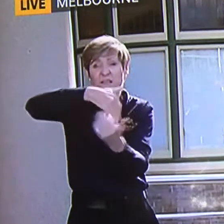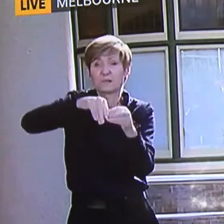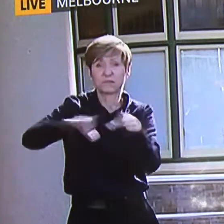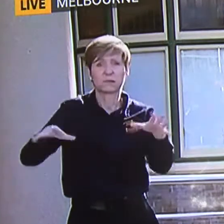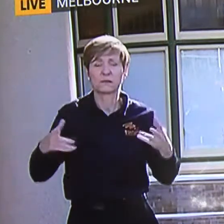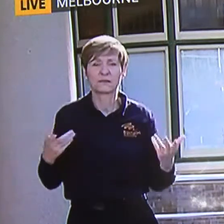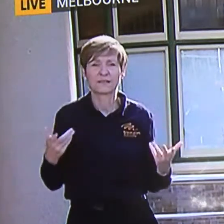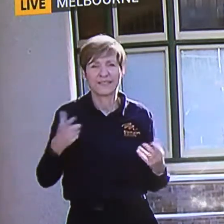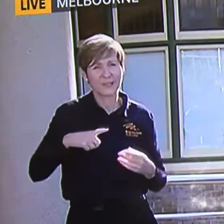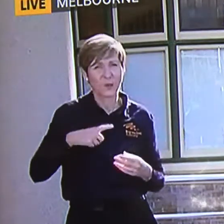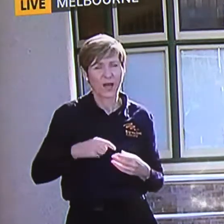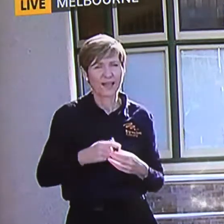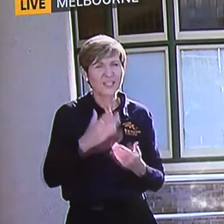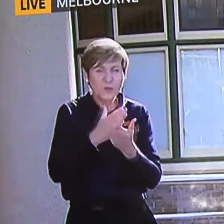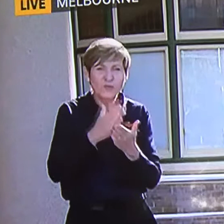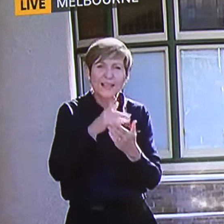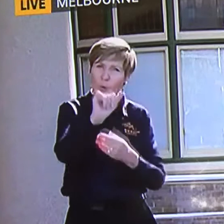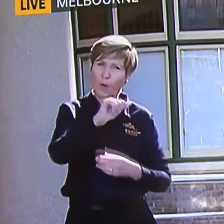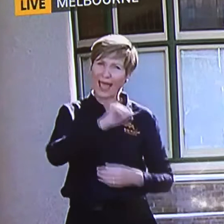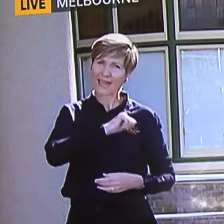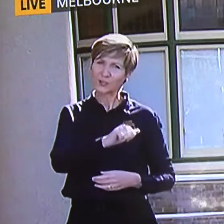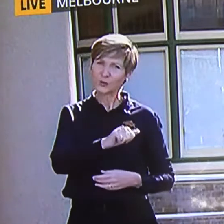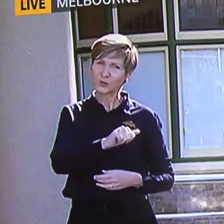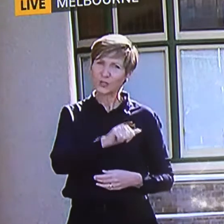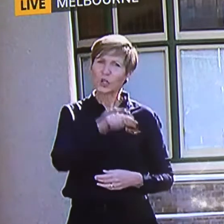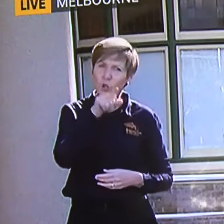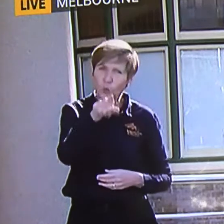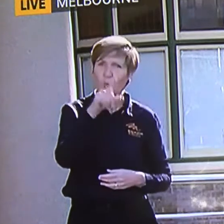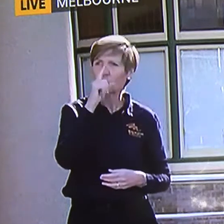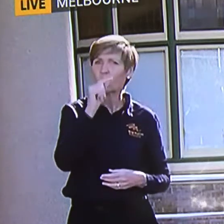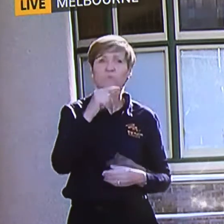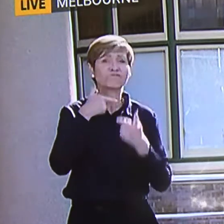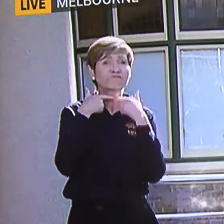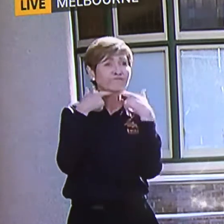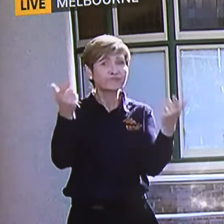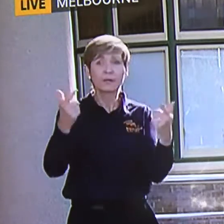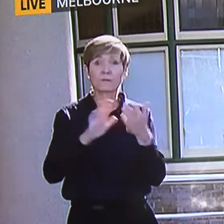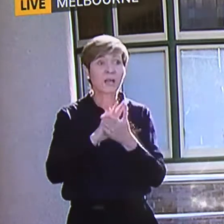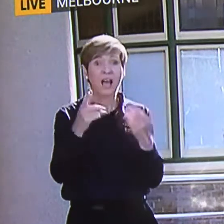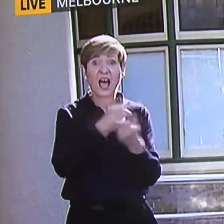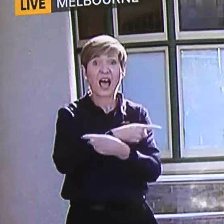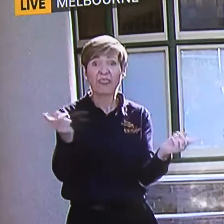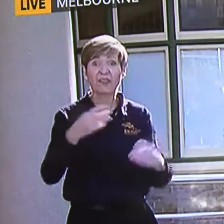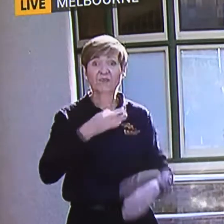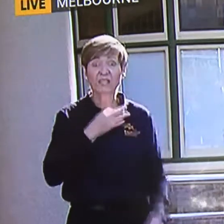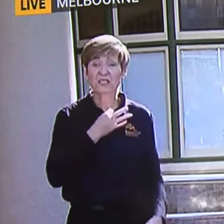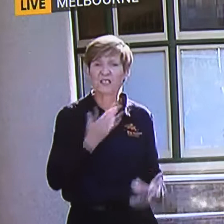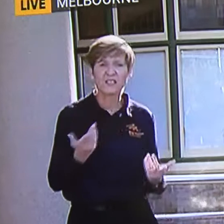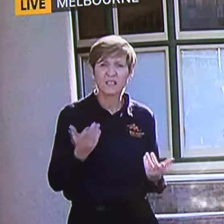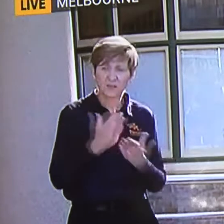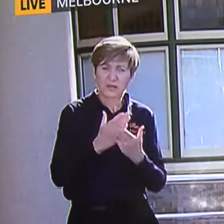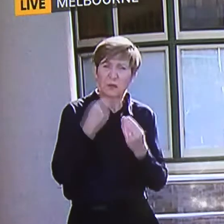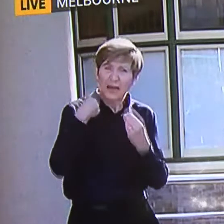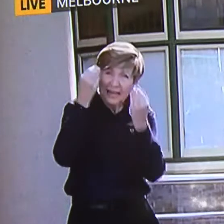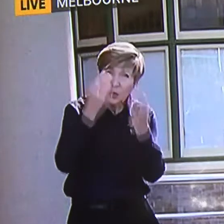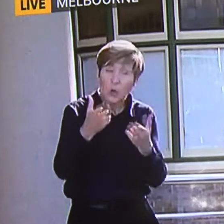or inadvertently risk a life. So my message to young Australians is none of us are immune and